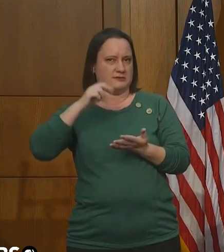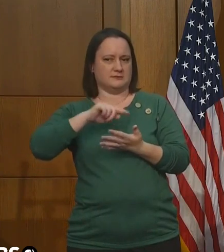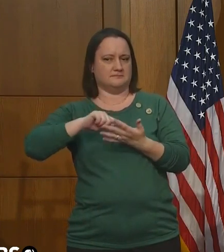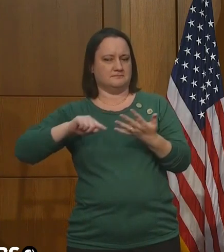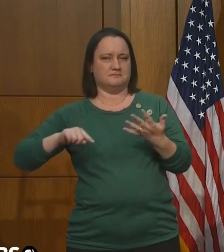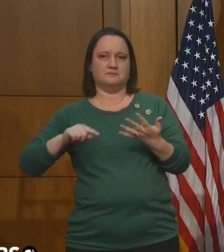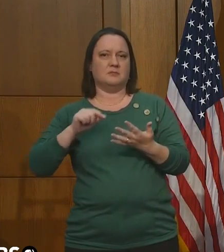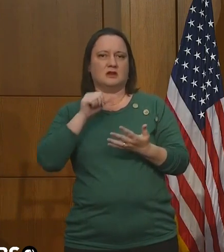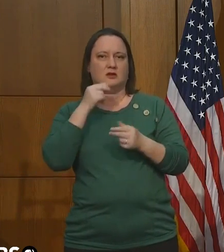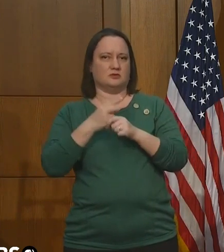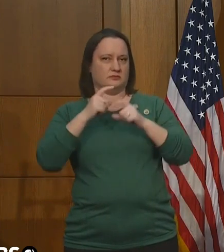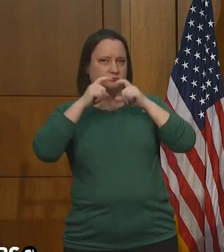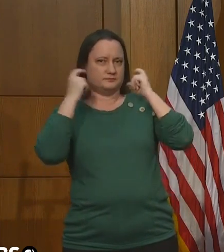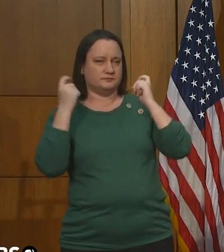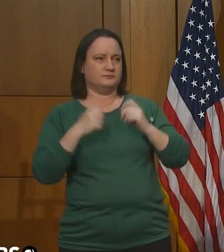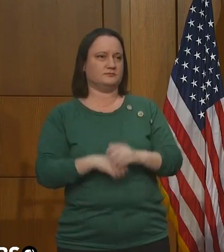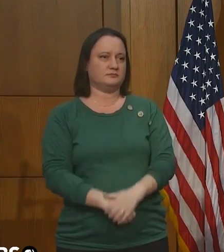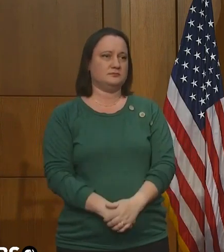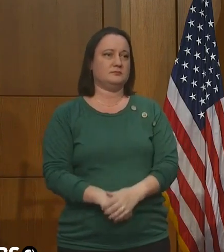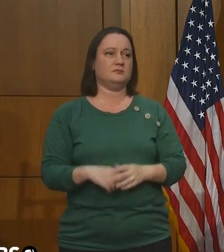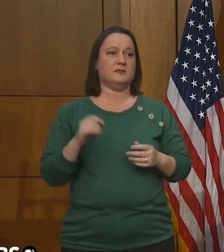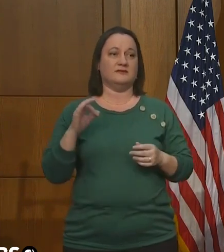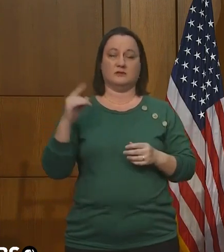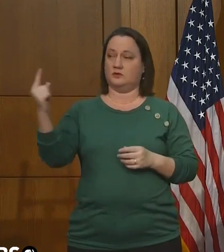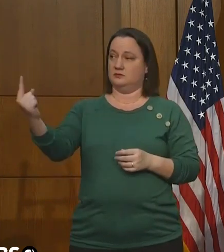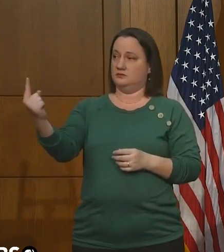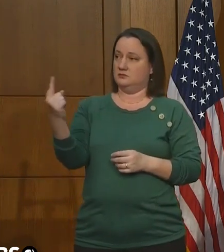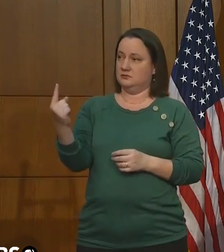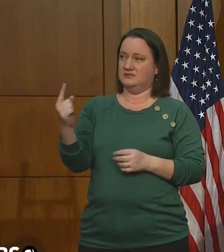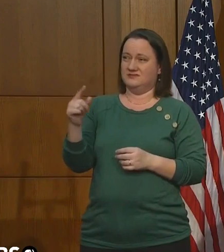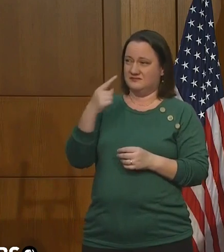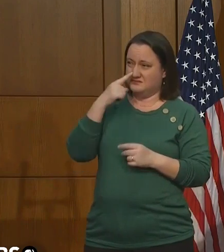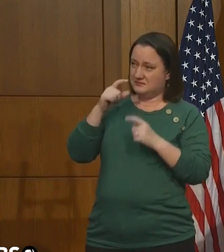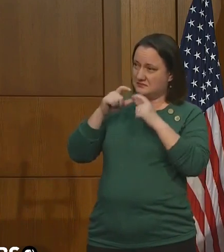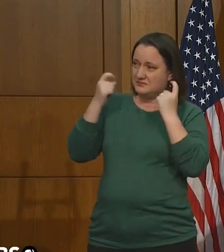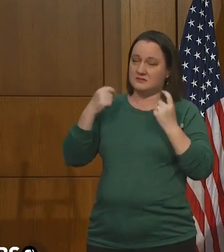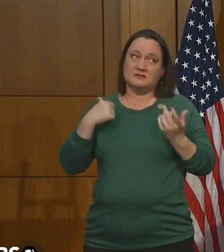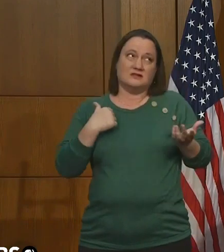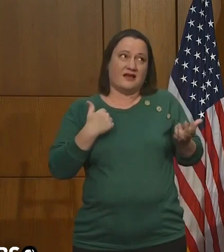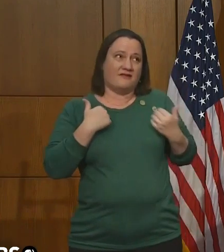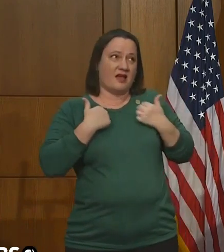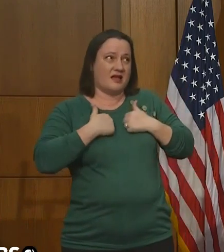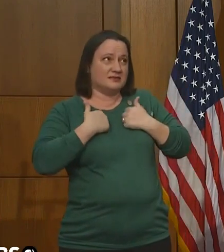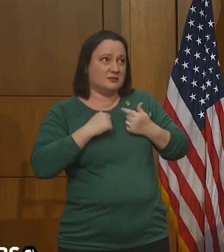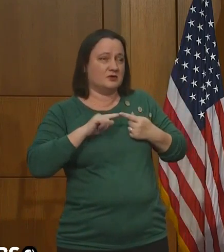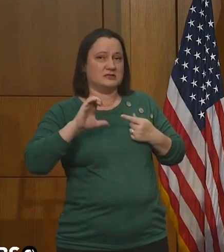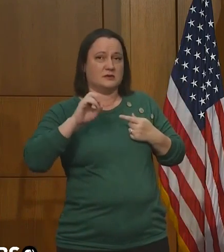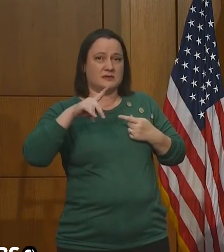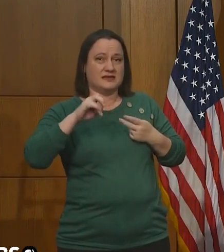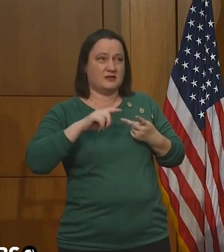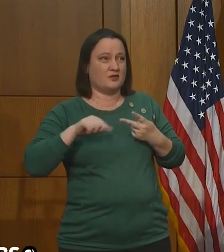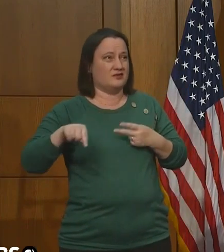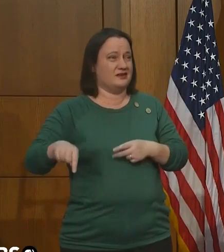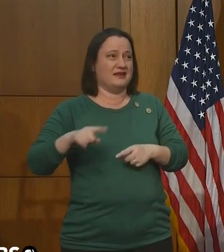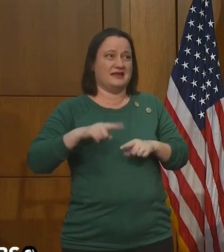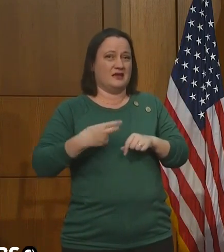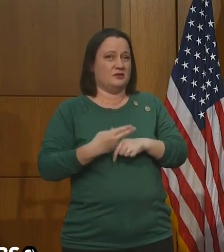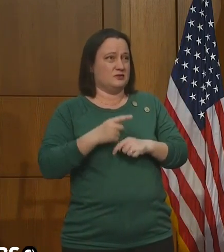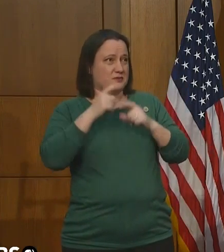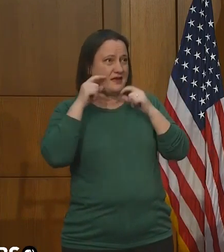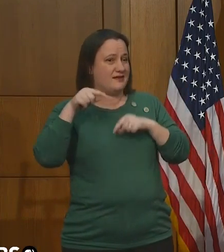again, putting myself in that position, if someone said, I've got asthma, COPD, or my child has this or that, we really don't feel comfortable,